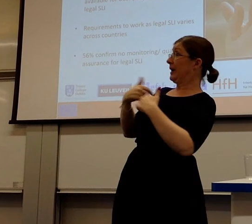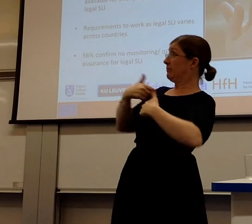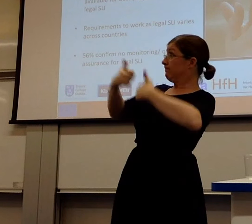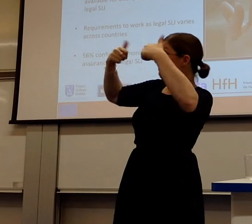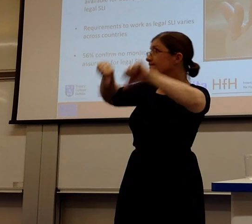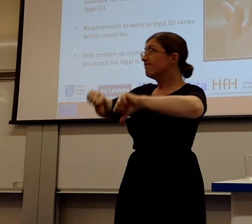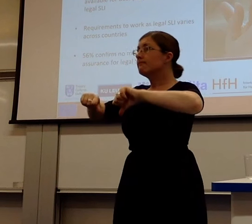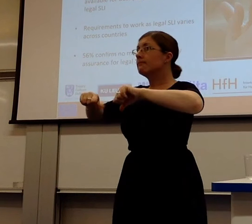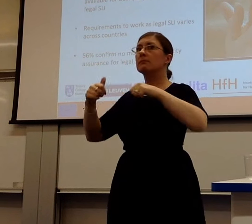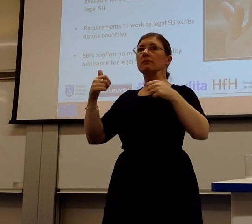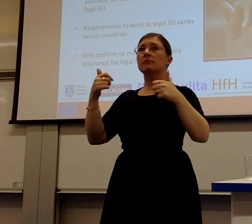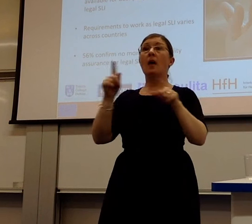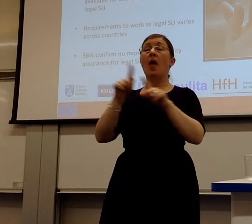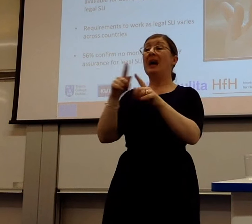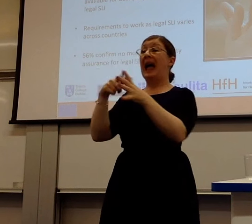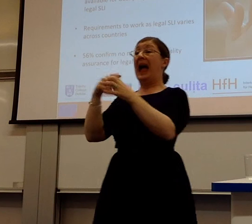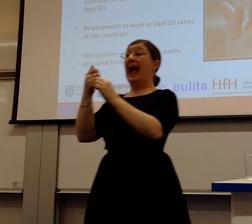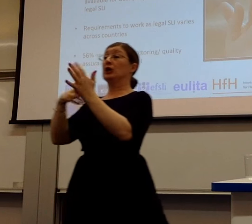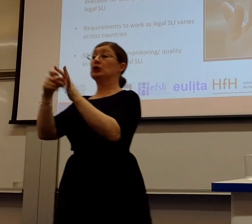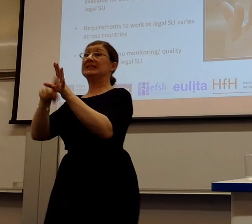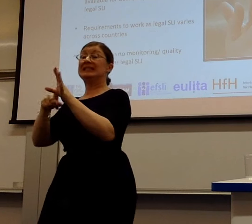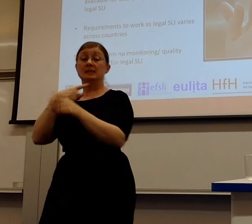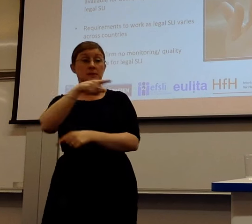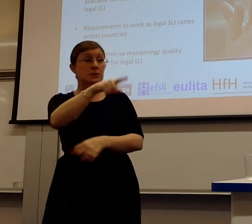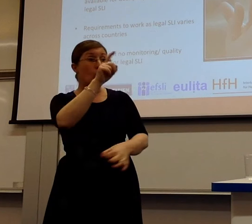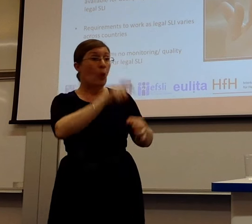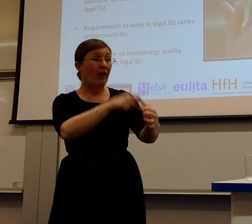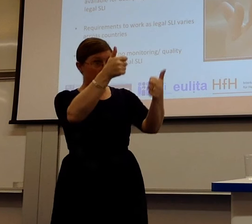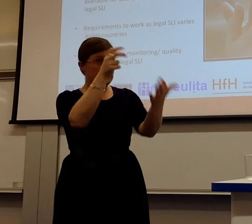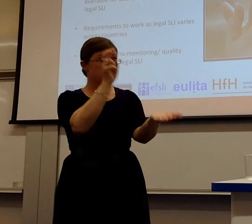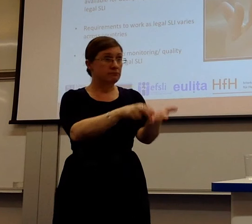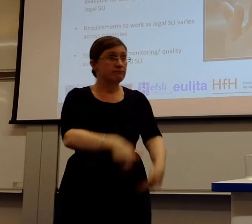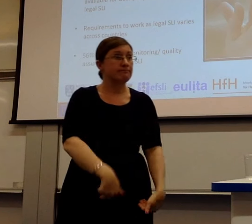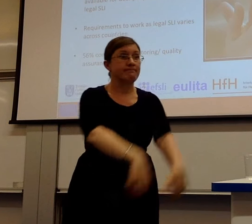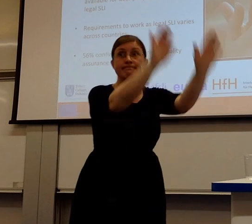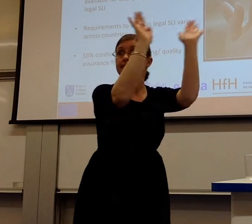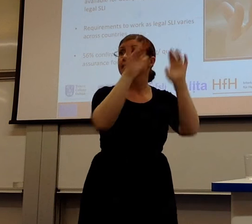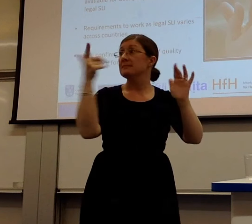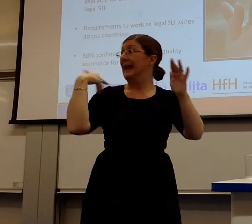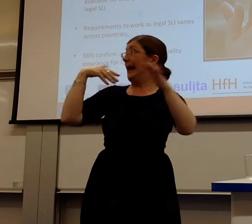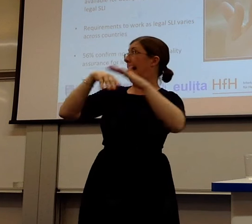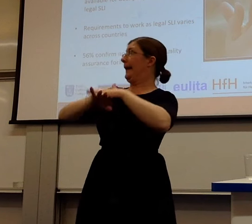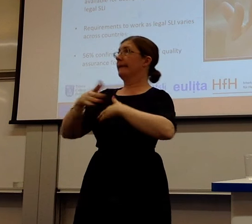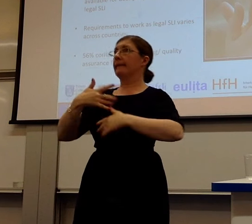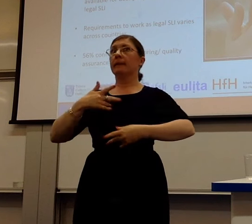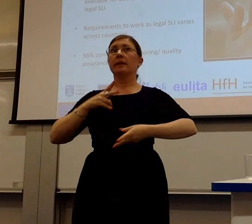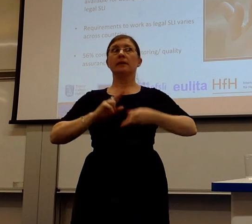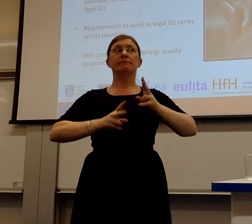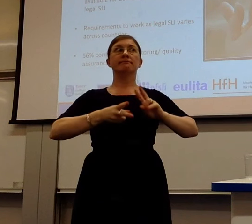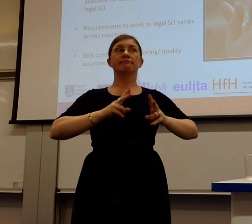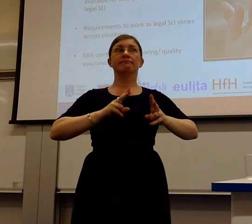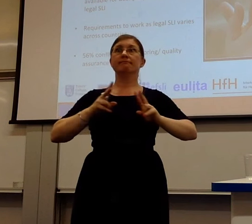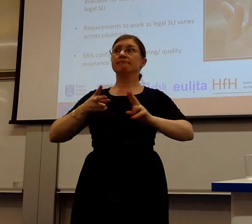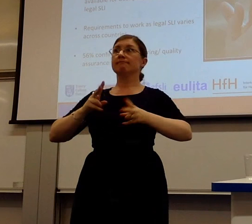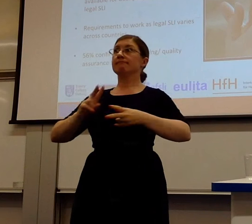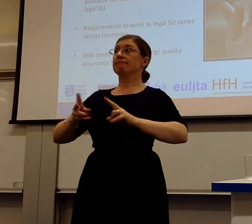Many of them said that there weren't any monitoring procedures in place. So an agency would send someone to work there, but only check that they were qualified and